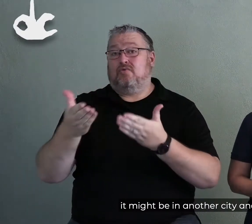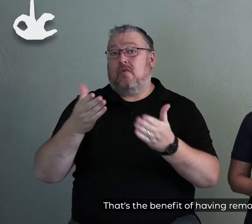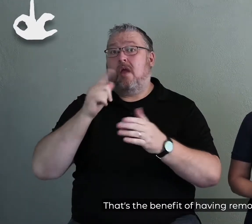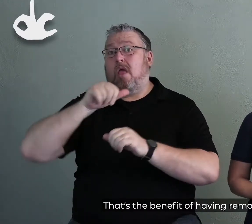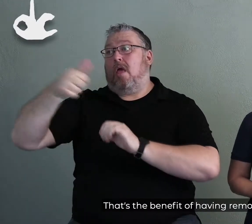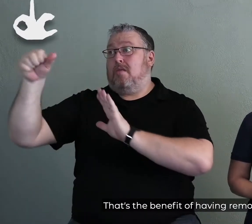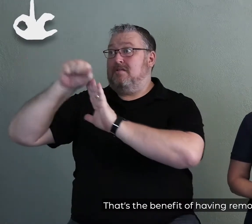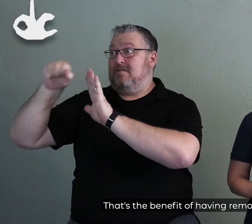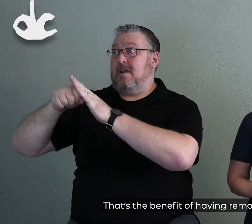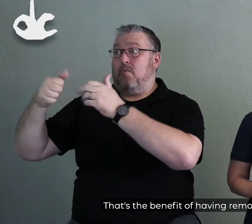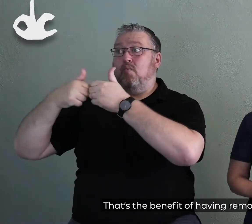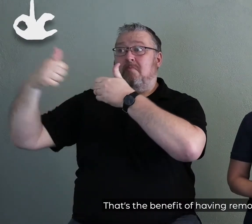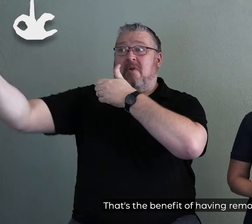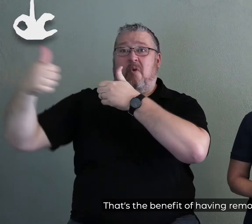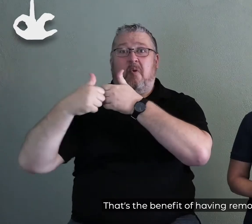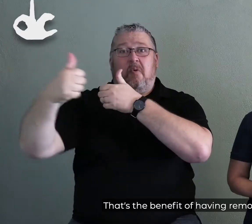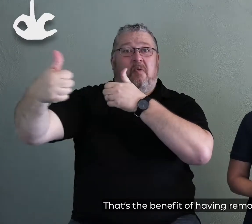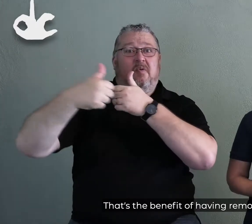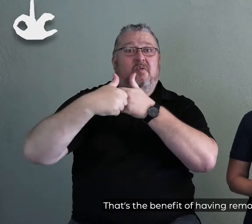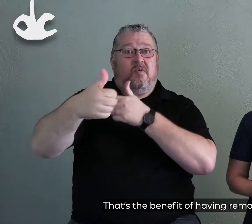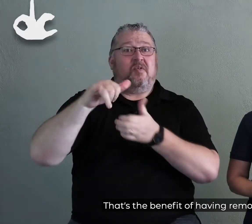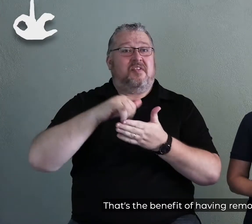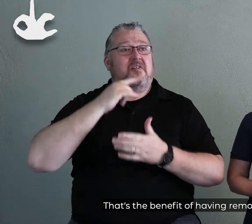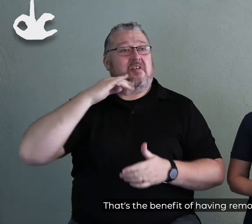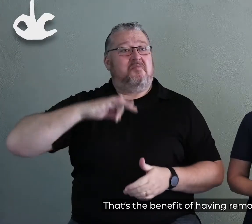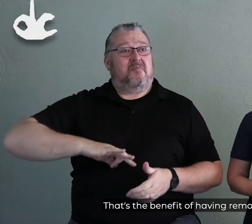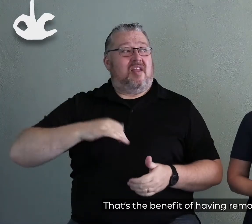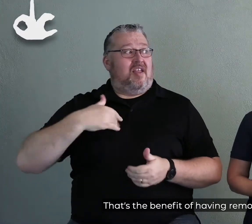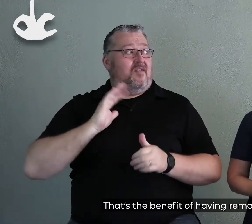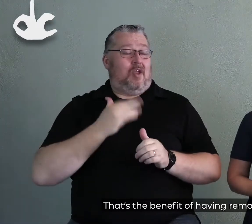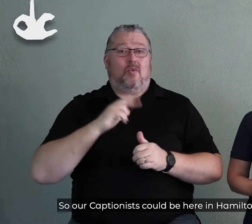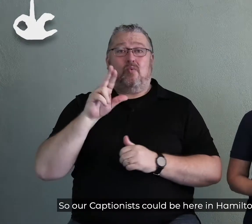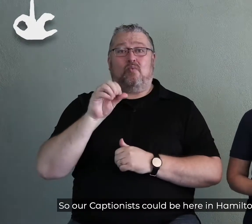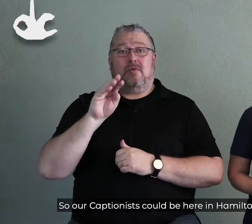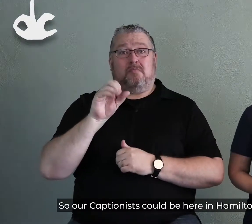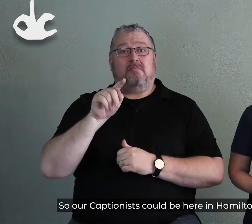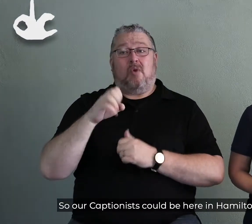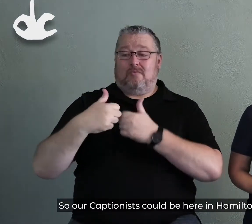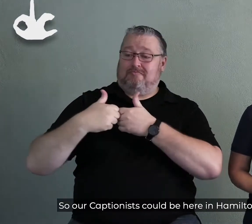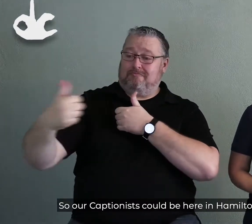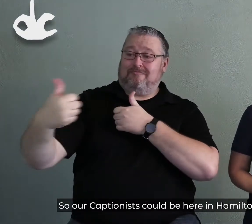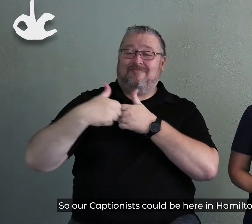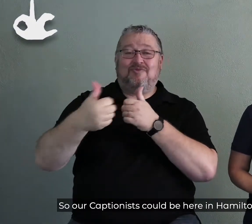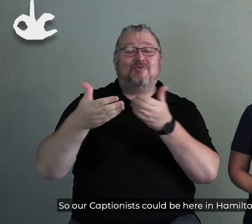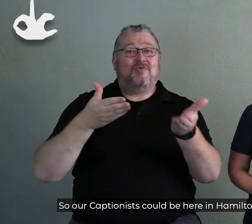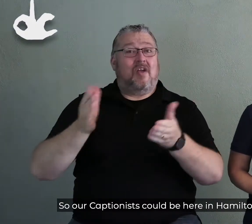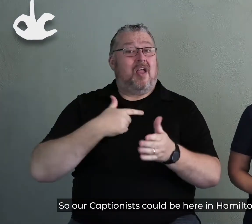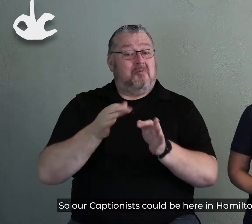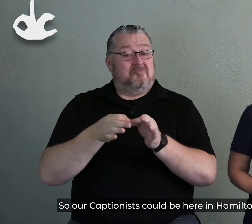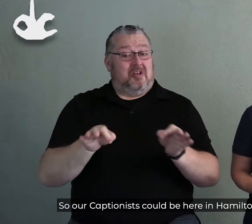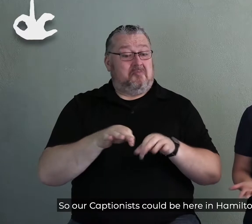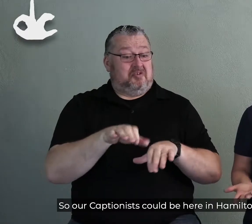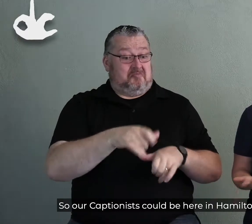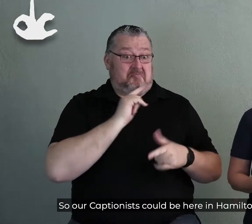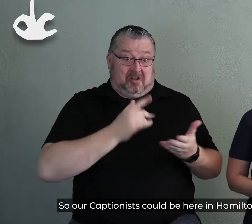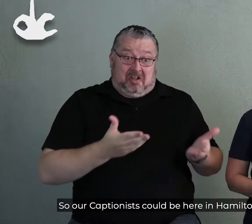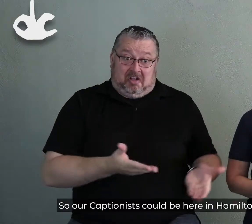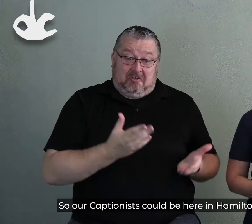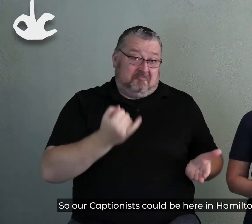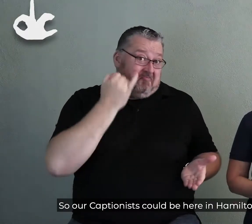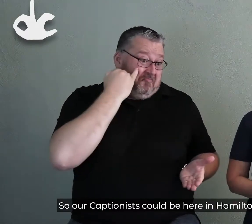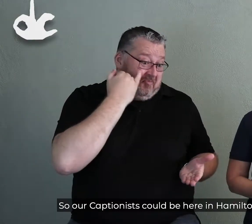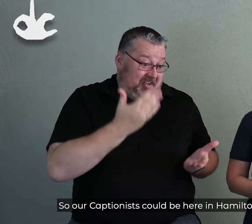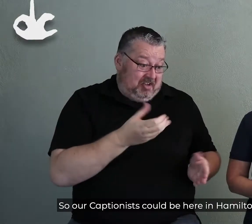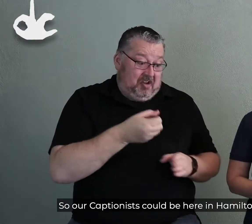state. That's the benefit of having remote services. So our captionists could be here